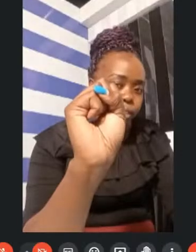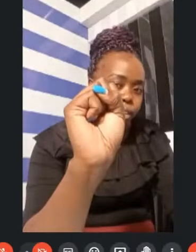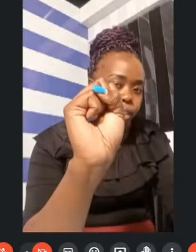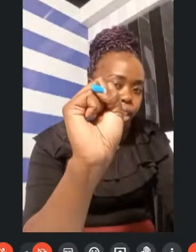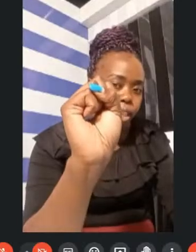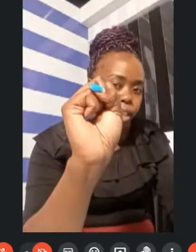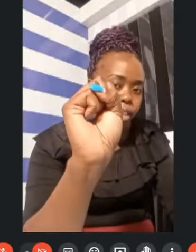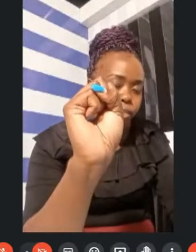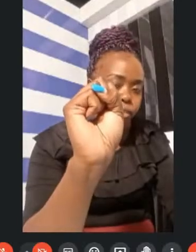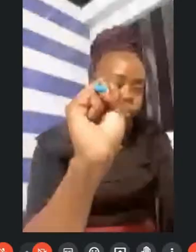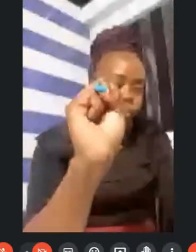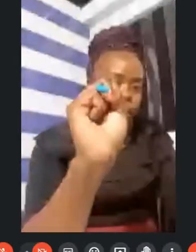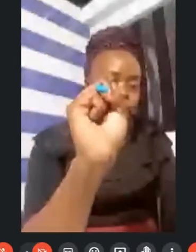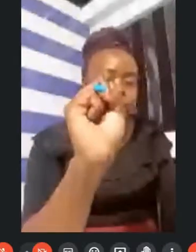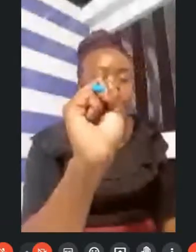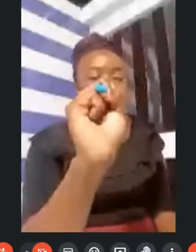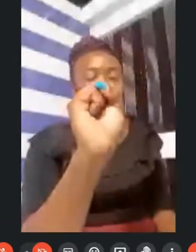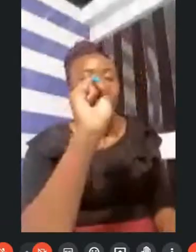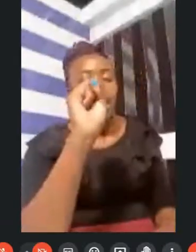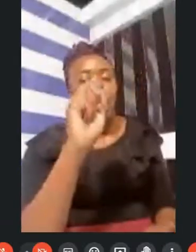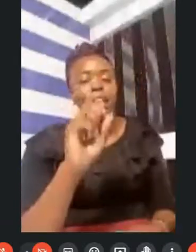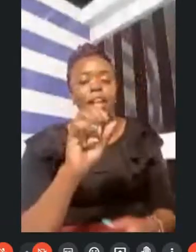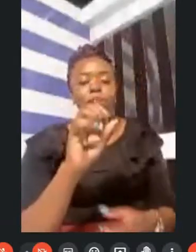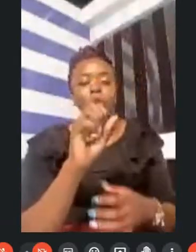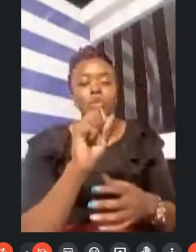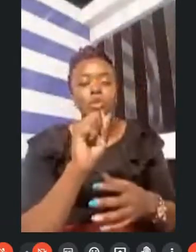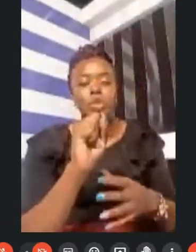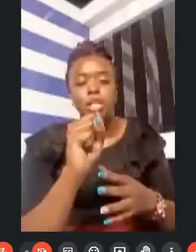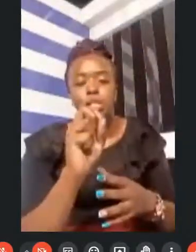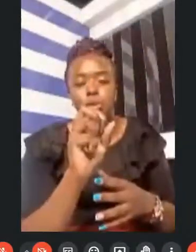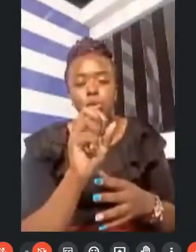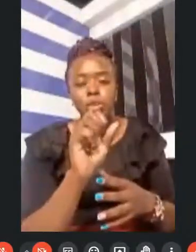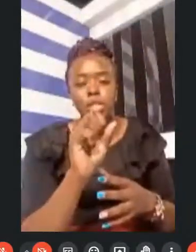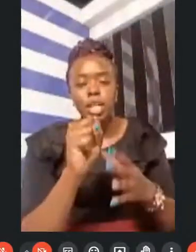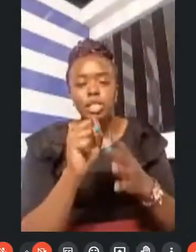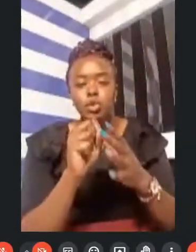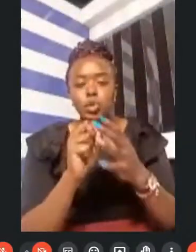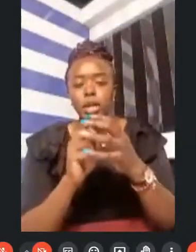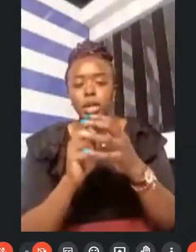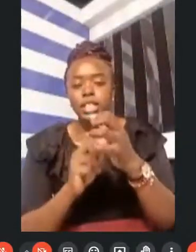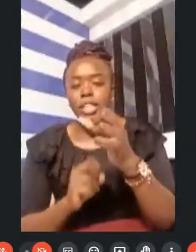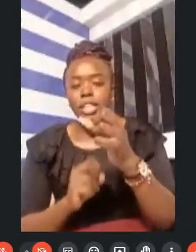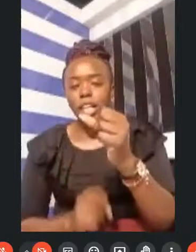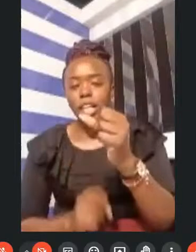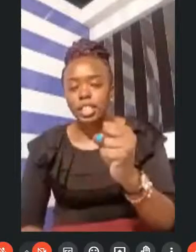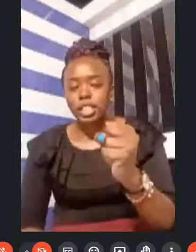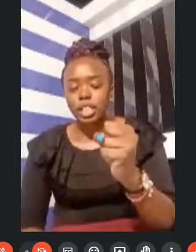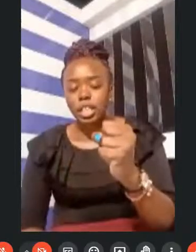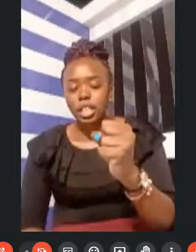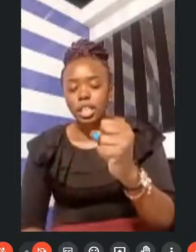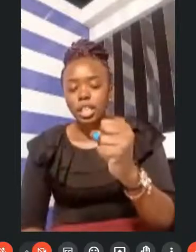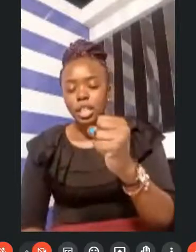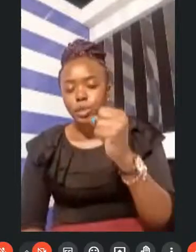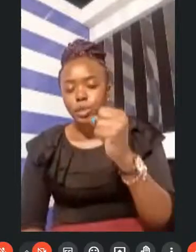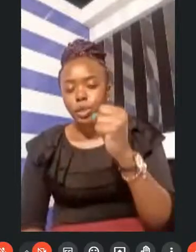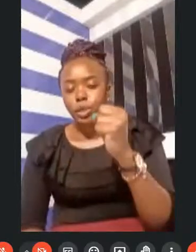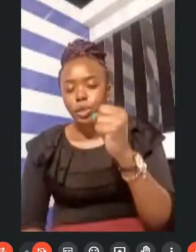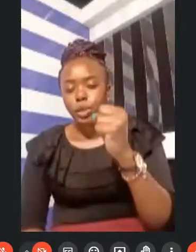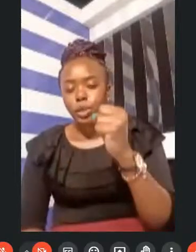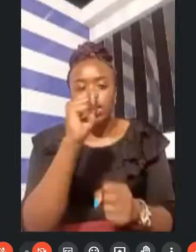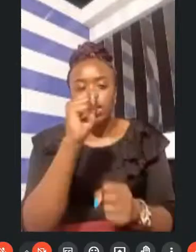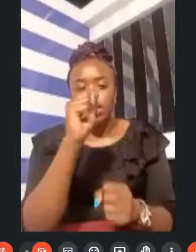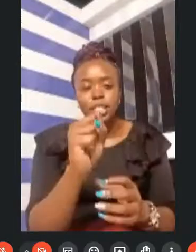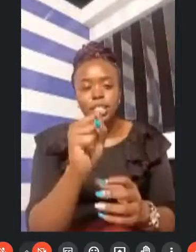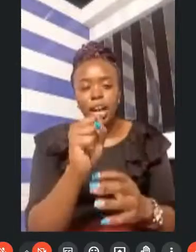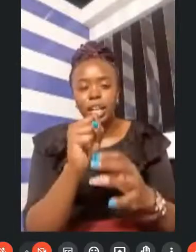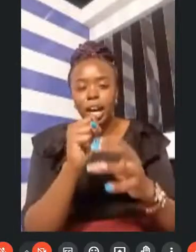5, 5. Higher, then we go to 6. So for 6, you interchange. So if